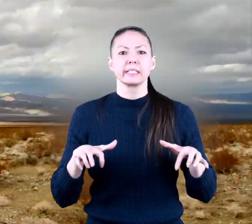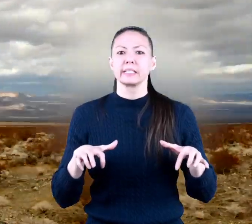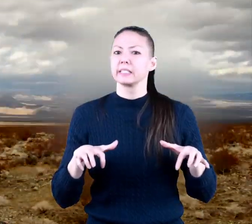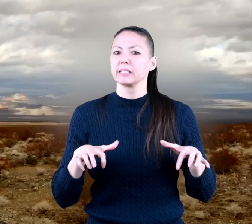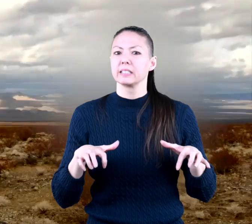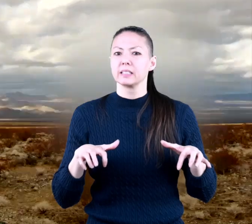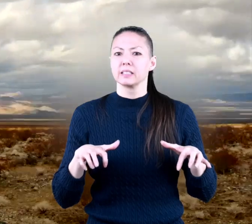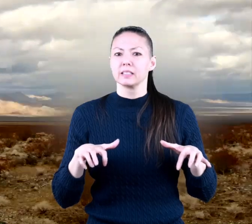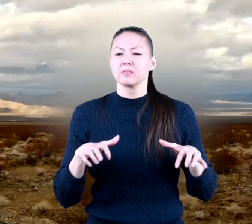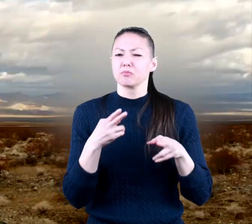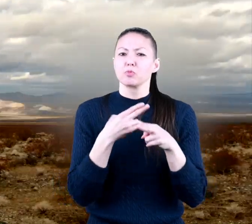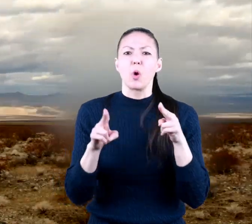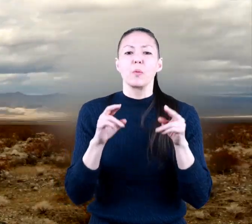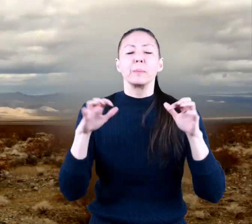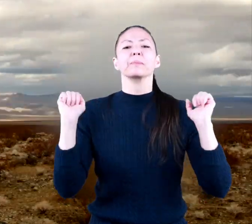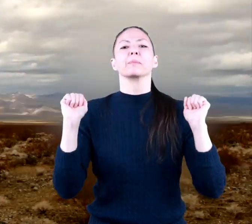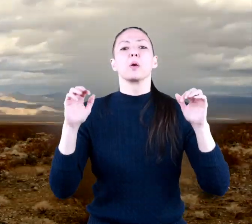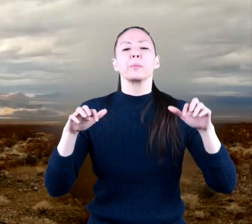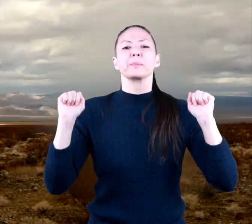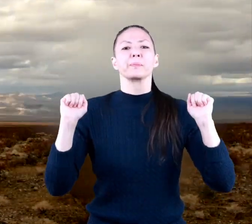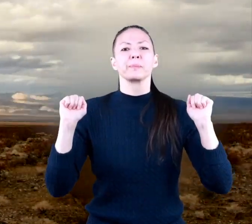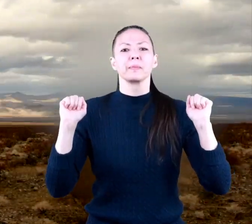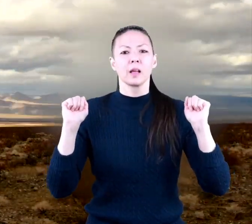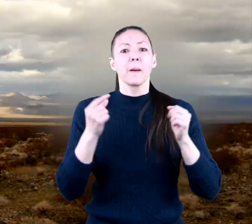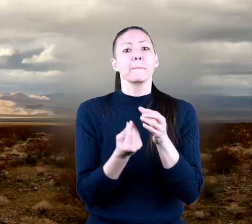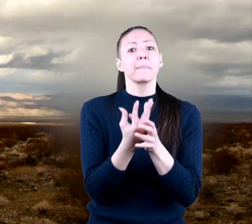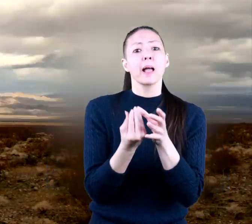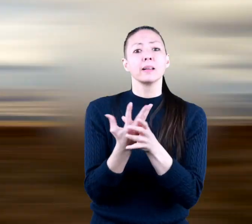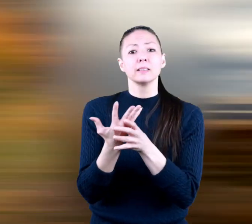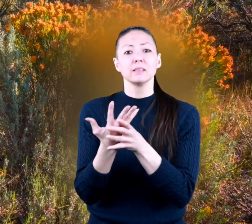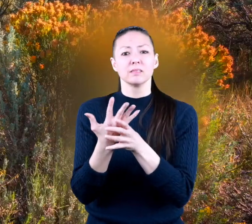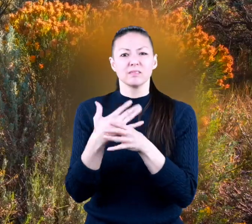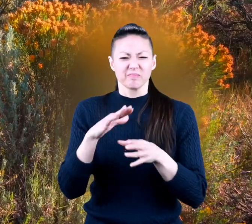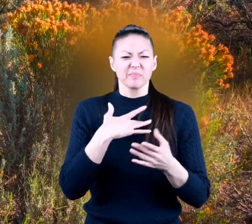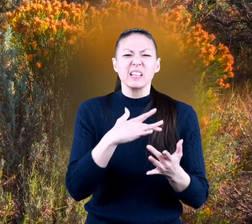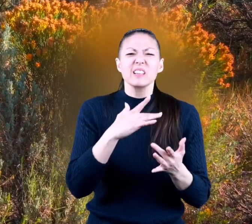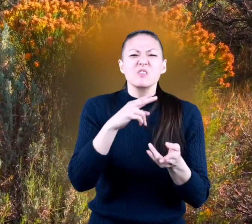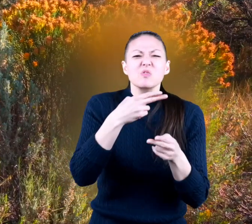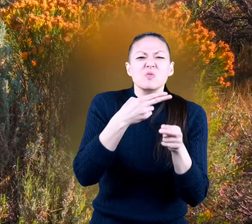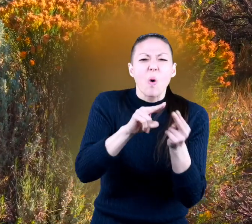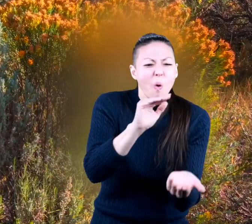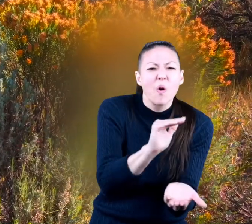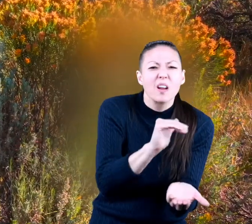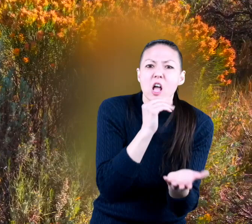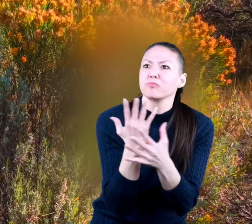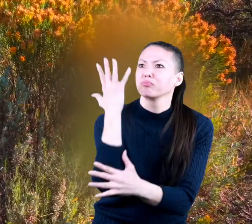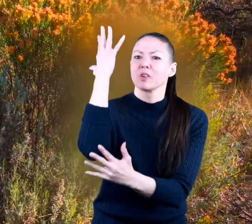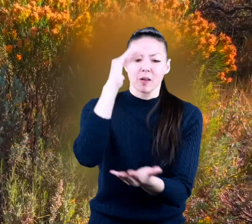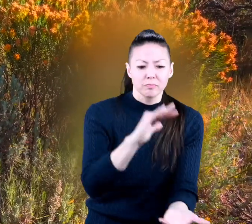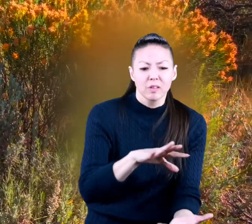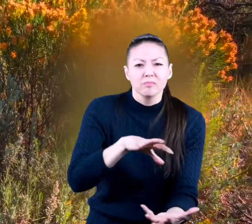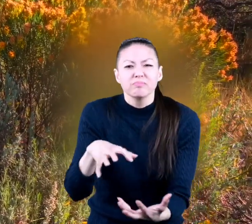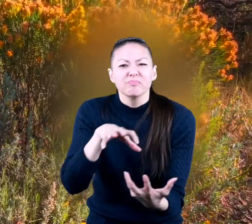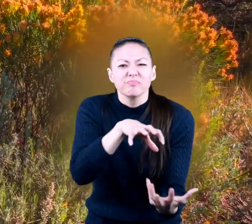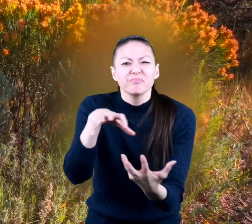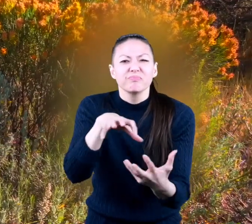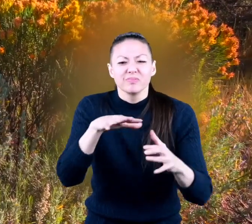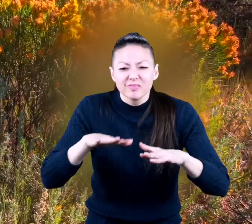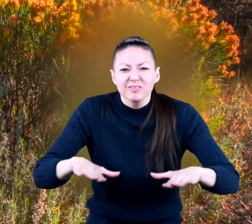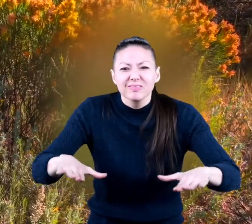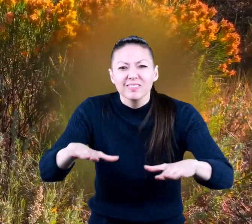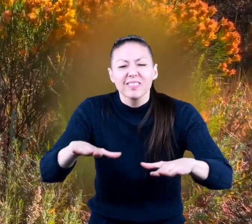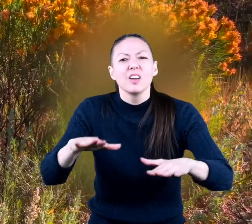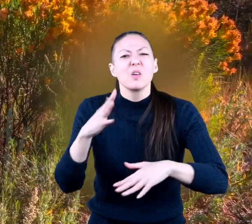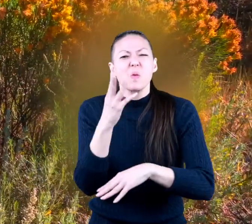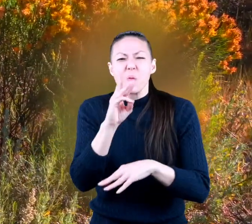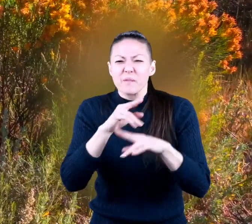little rainfall other than short bursts, and the plants there are mainly short ground-dwelling shrubs and short